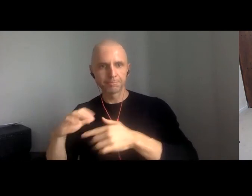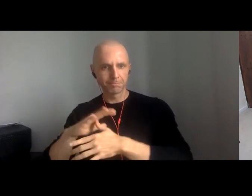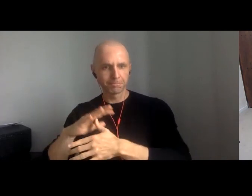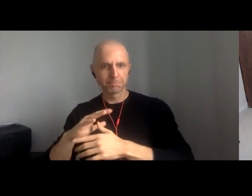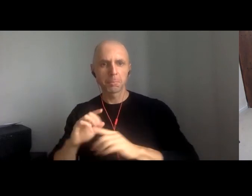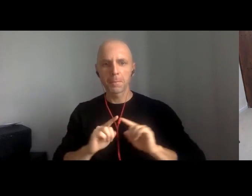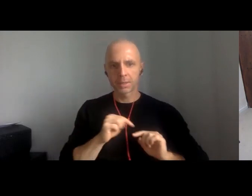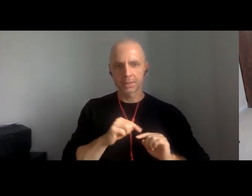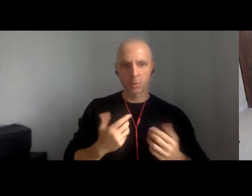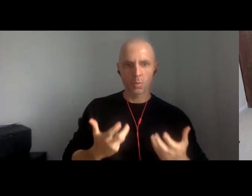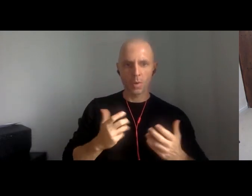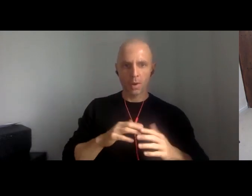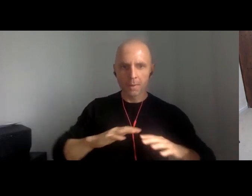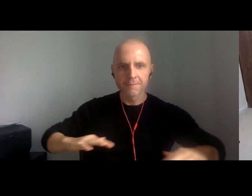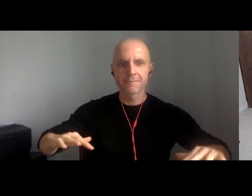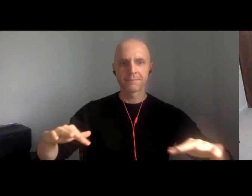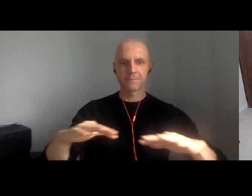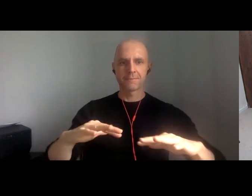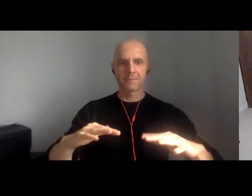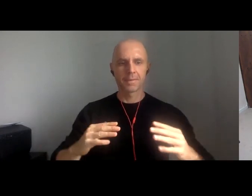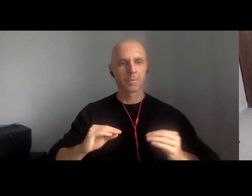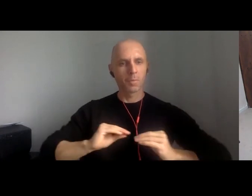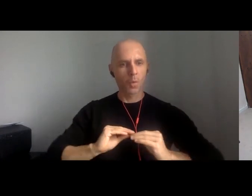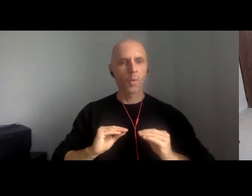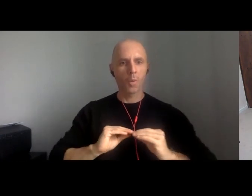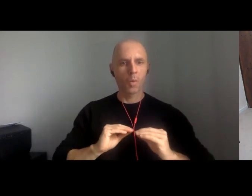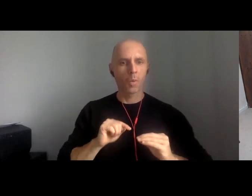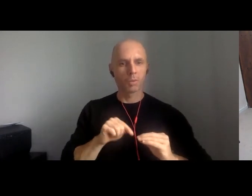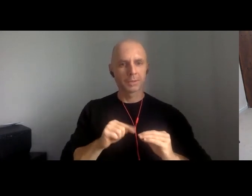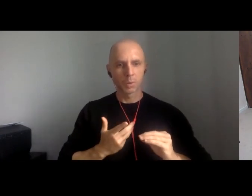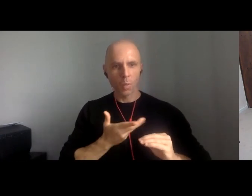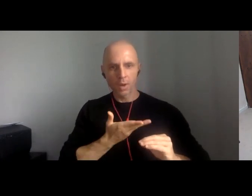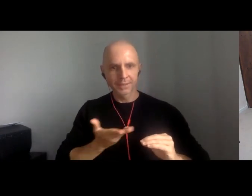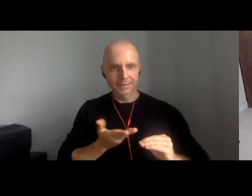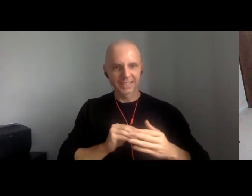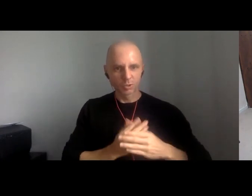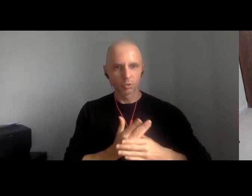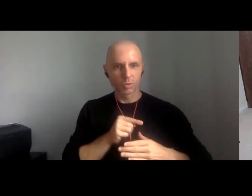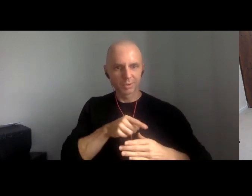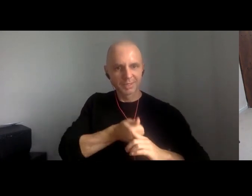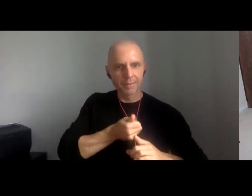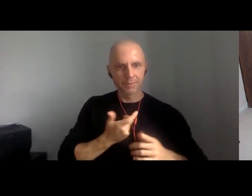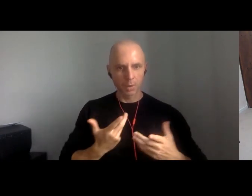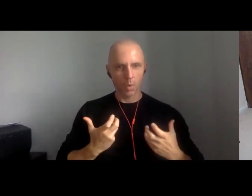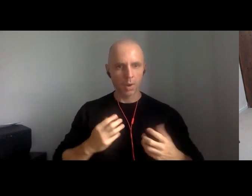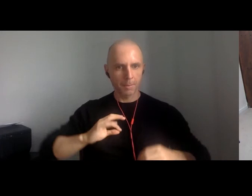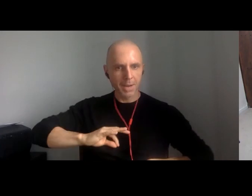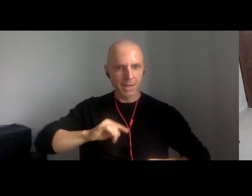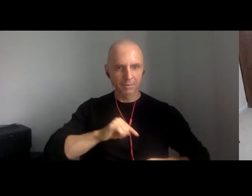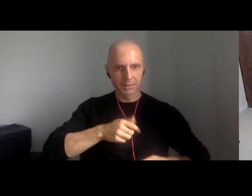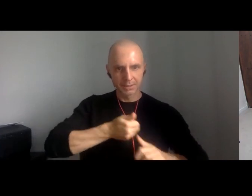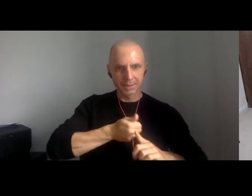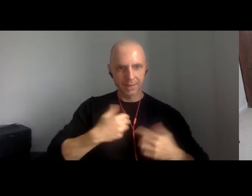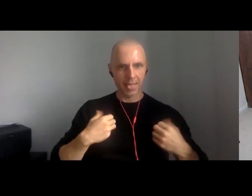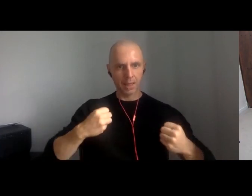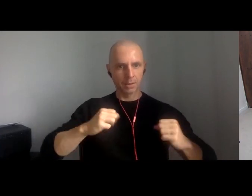So we've just been asked, are there still swans? And there are a few swans. We don't see many of